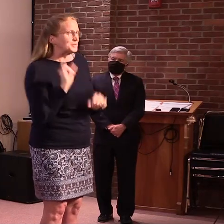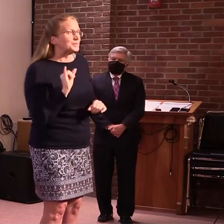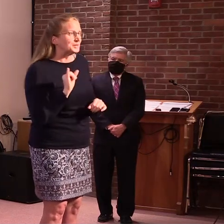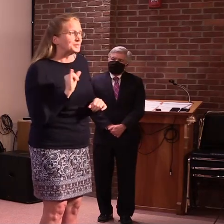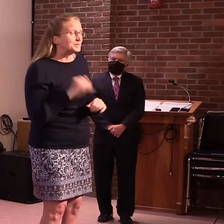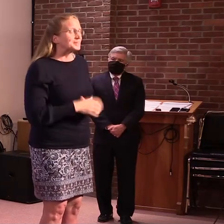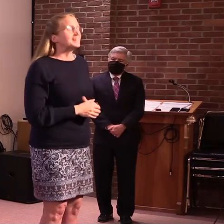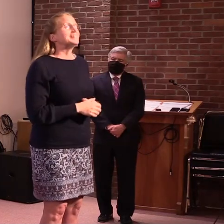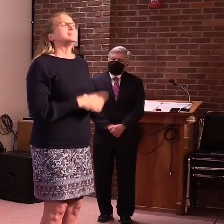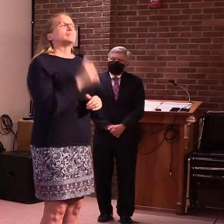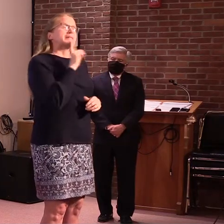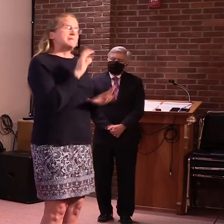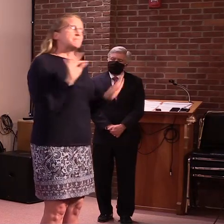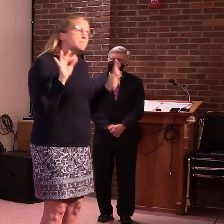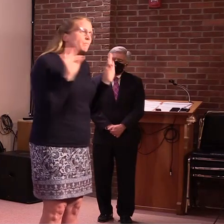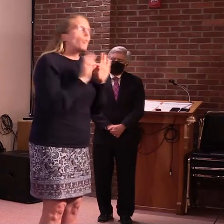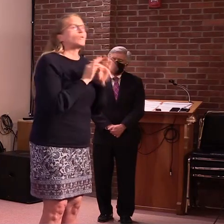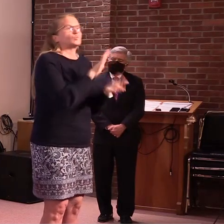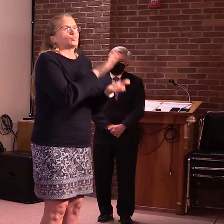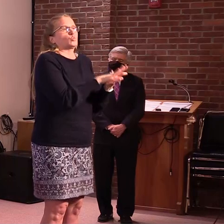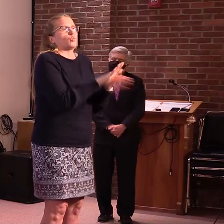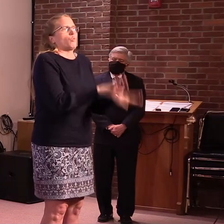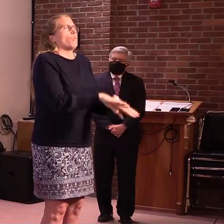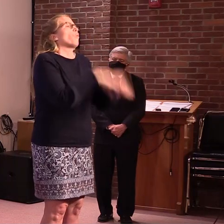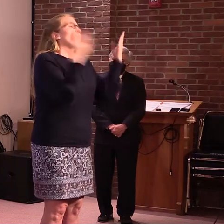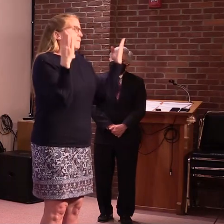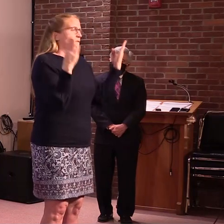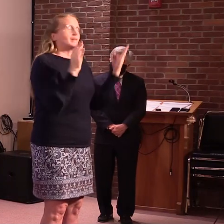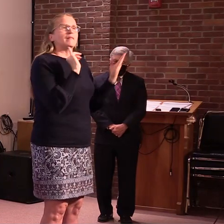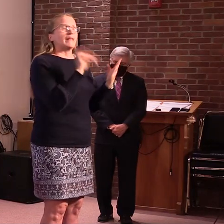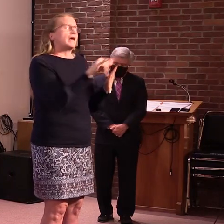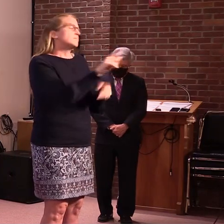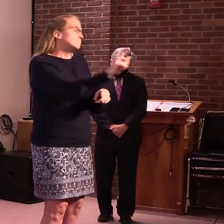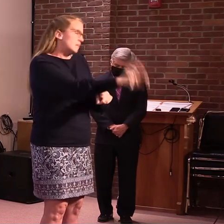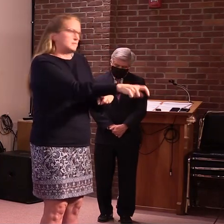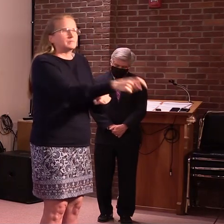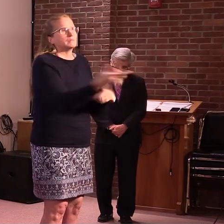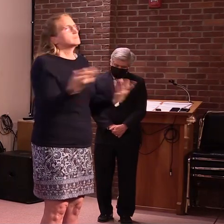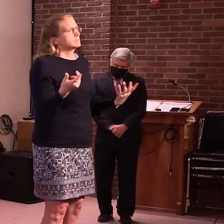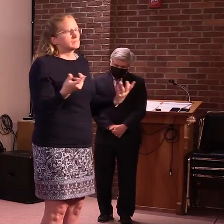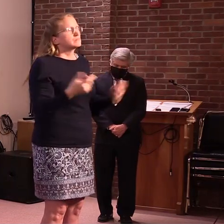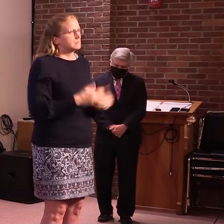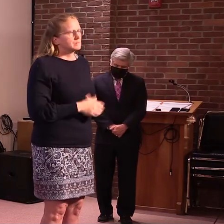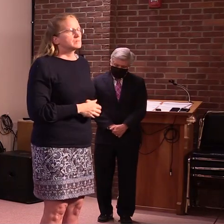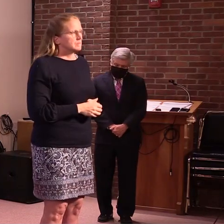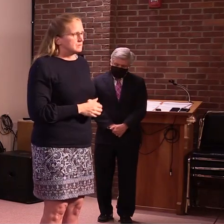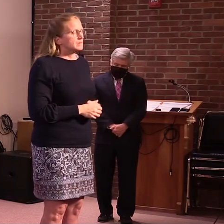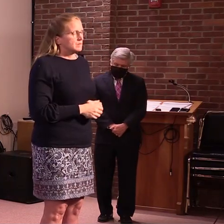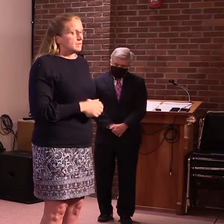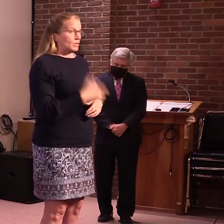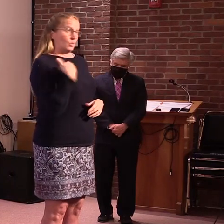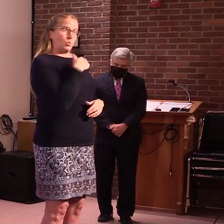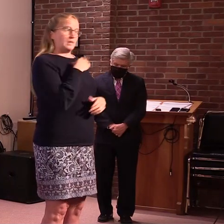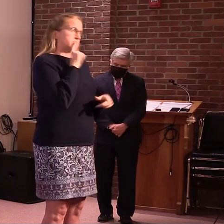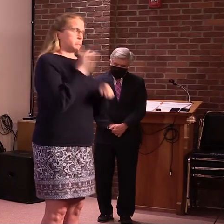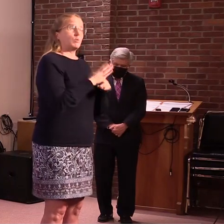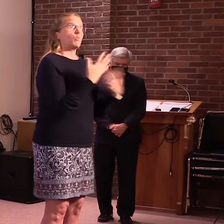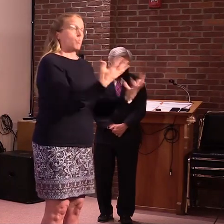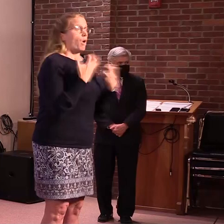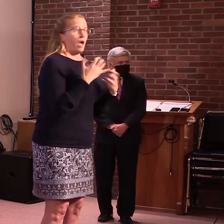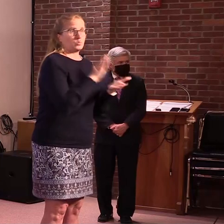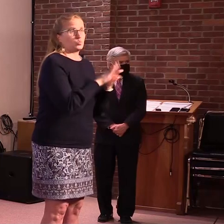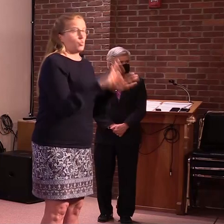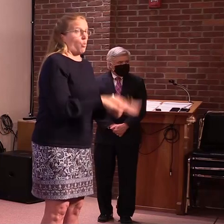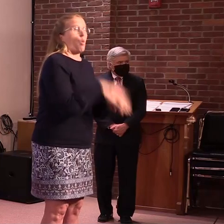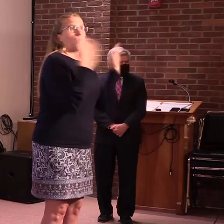work hard and endeavor to open our schools as a priority. We are committed to reopening our schools for in-person instruction